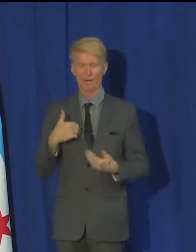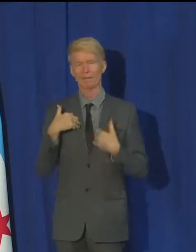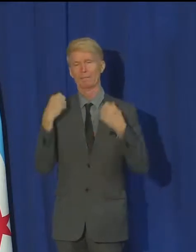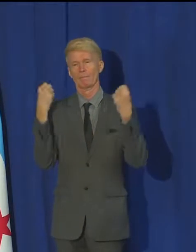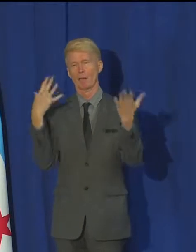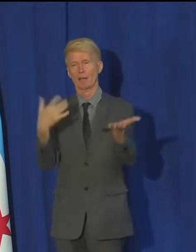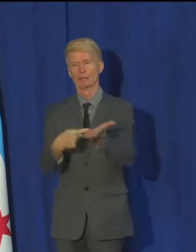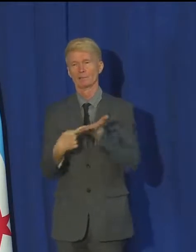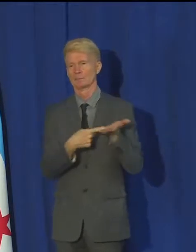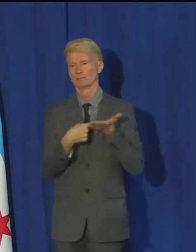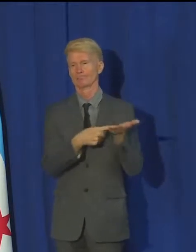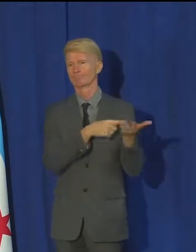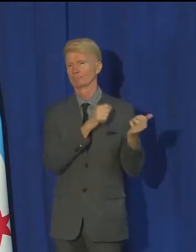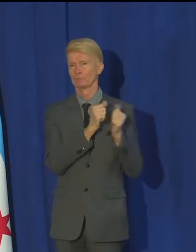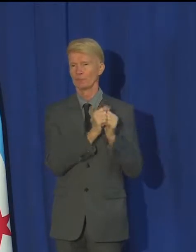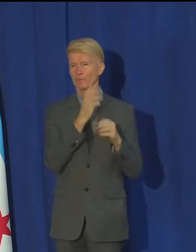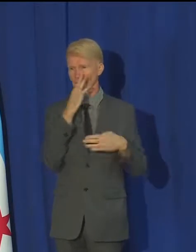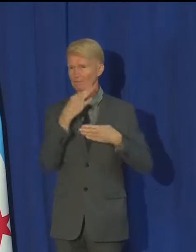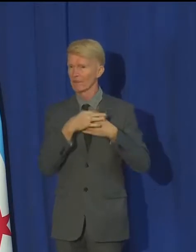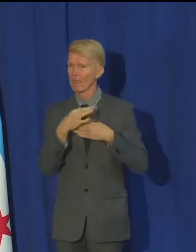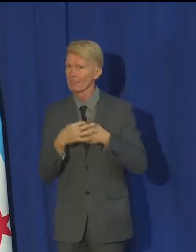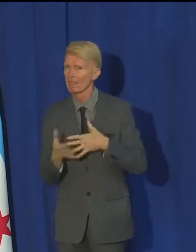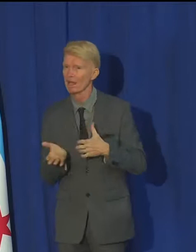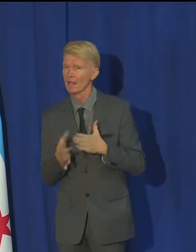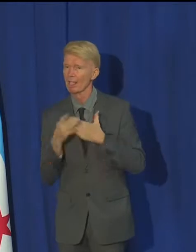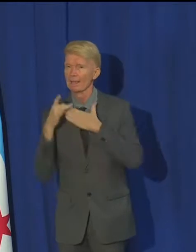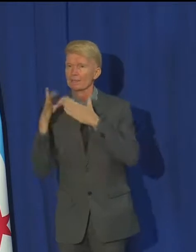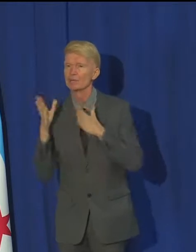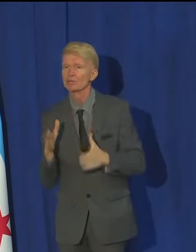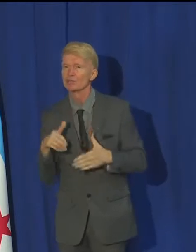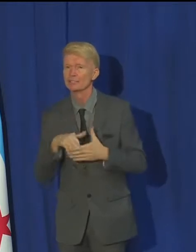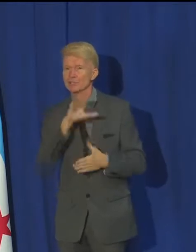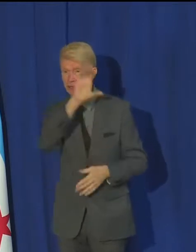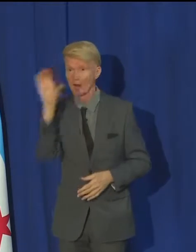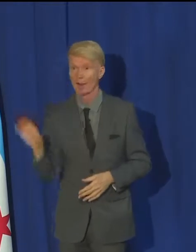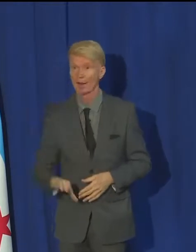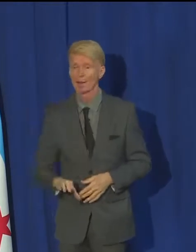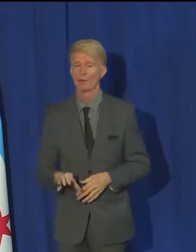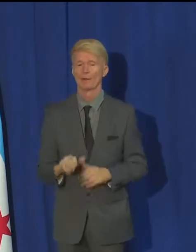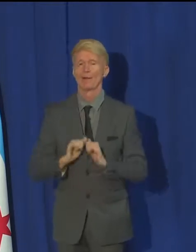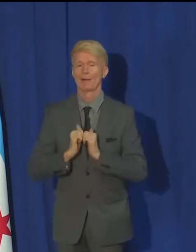of conversations with faith leaders here in Chicago about how to